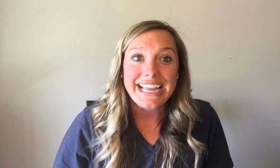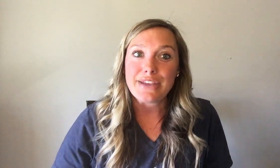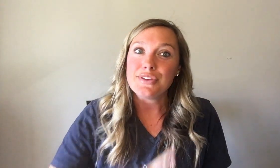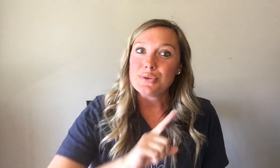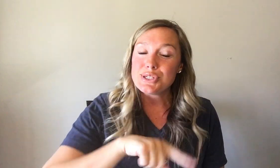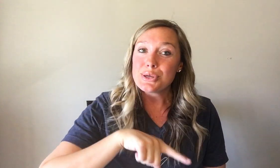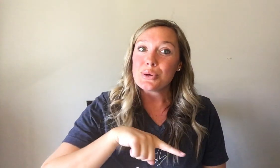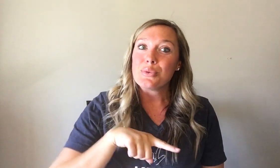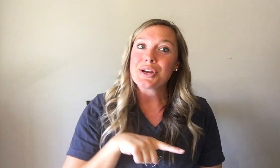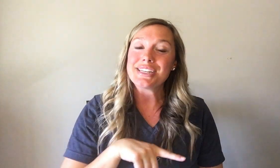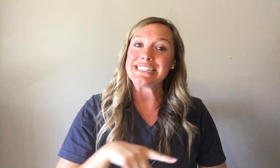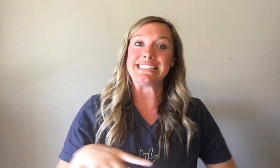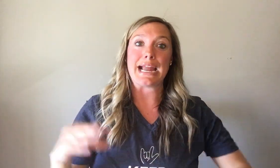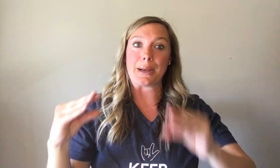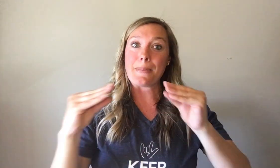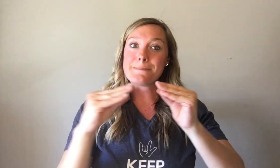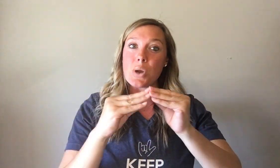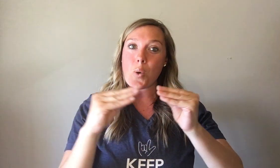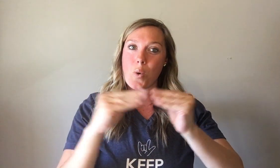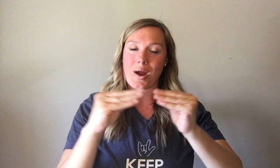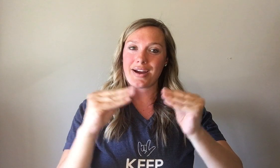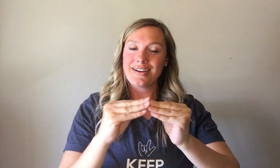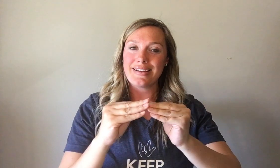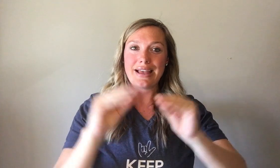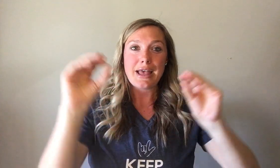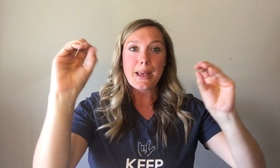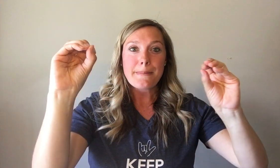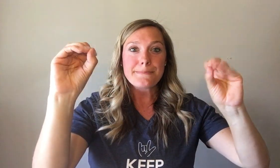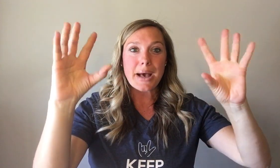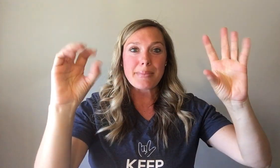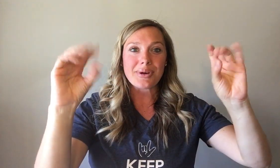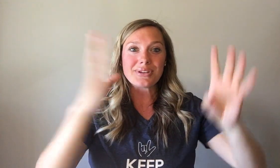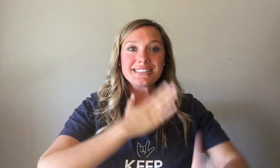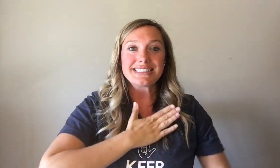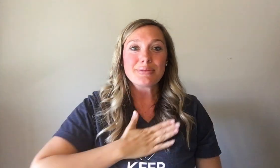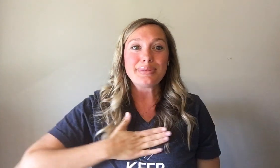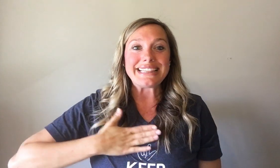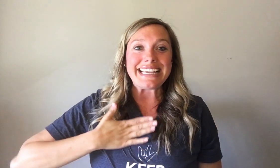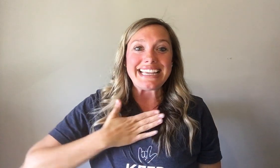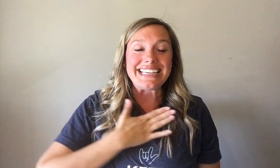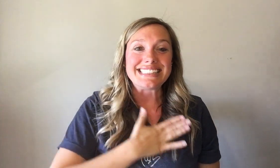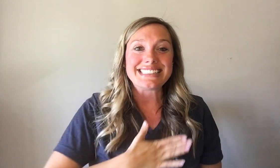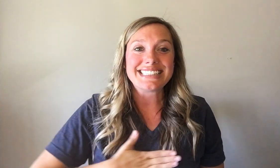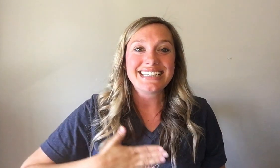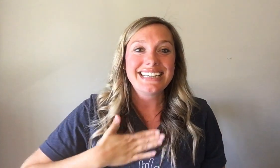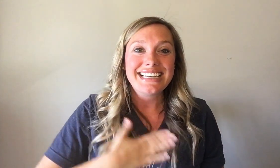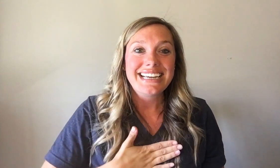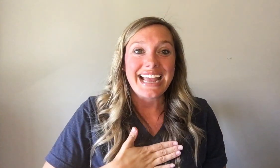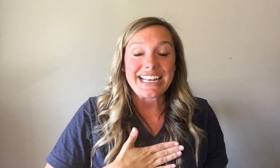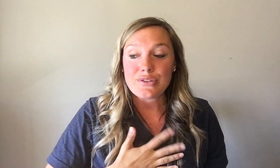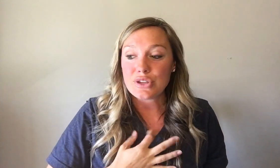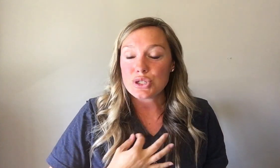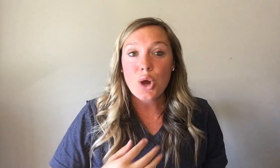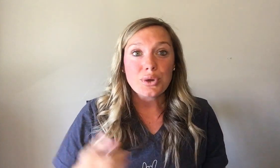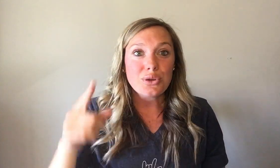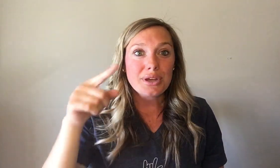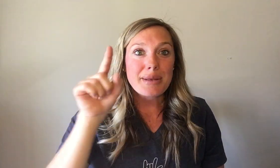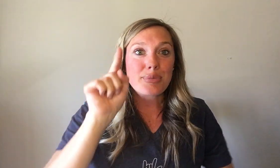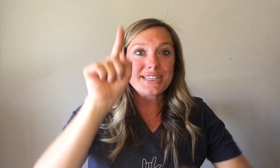If you do, we're gonna sign more bubbles, please. And if you don't, you can pretend